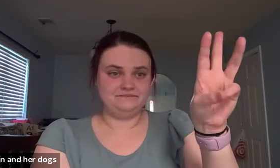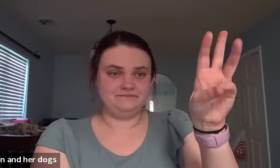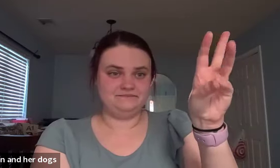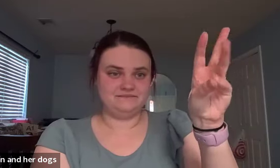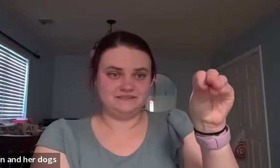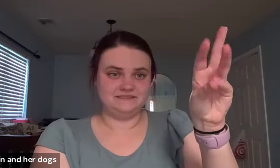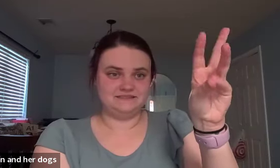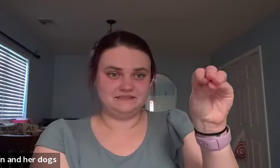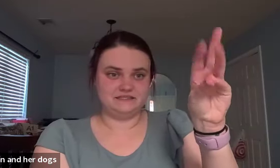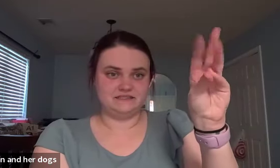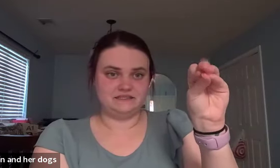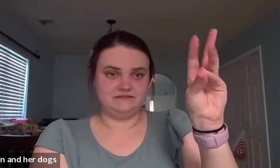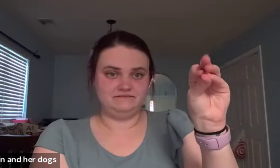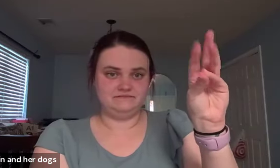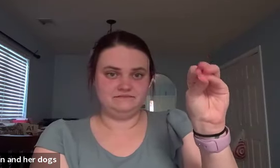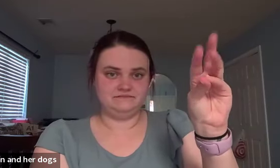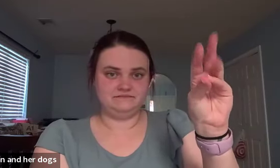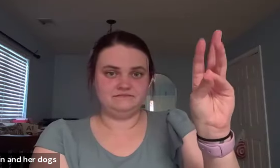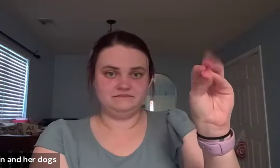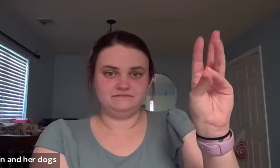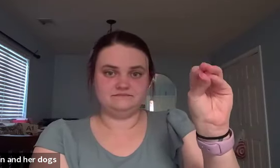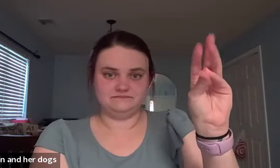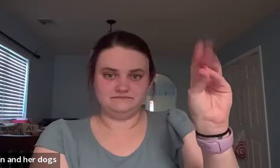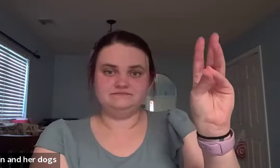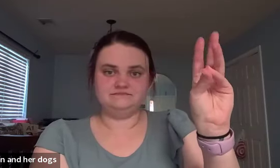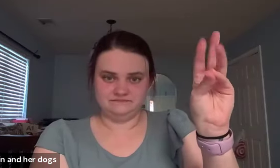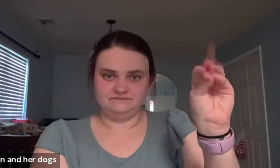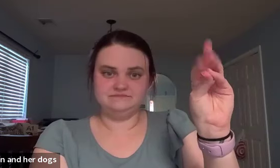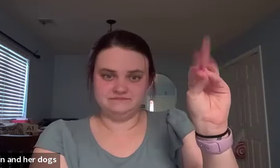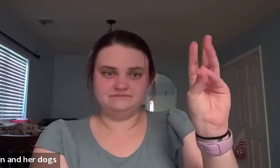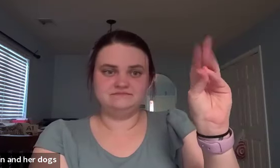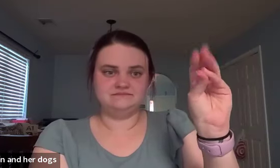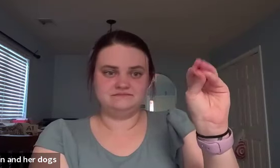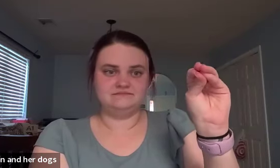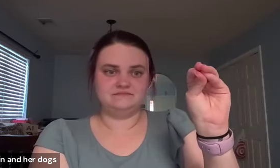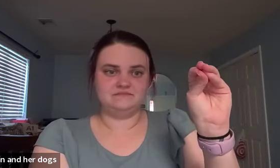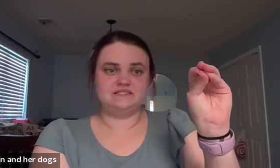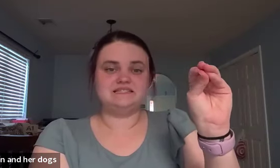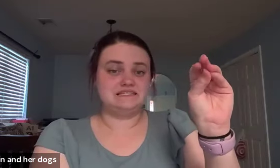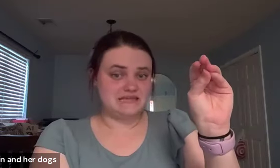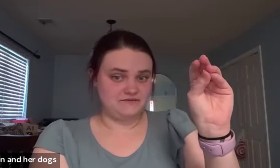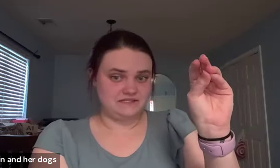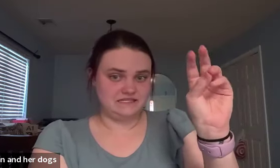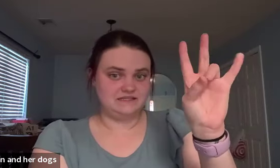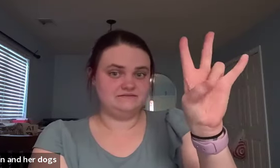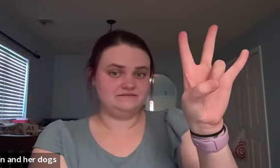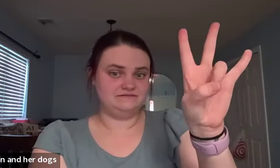60. 60. 70,